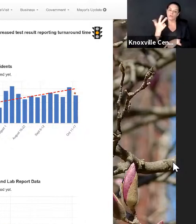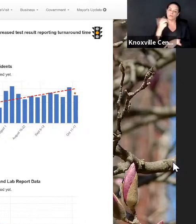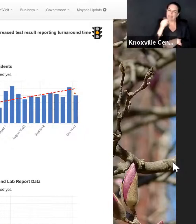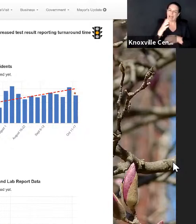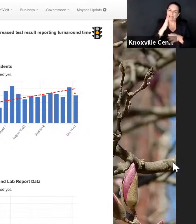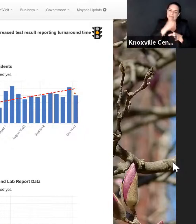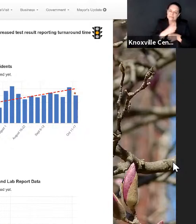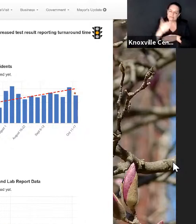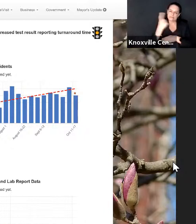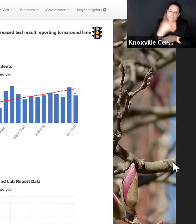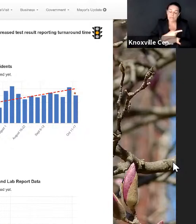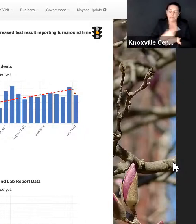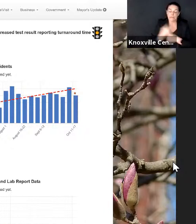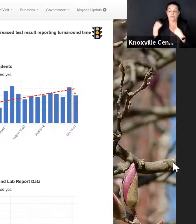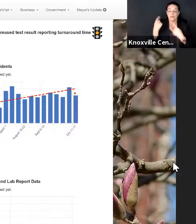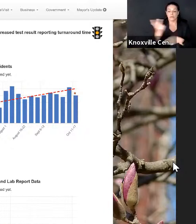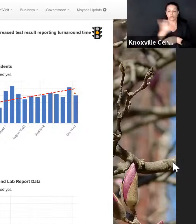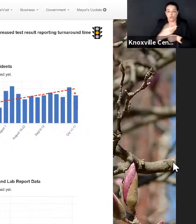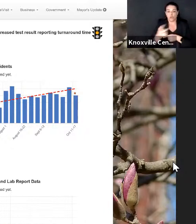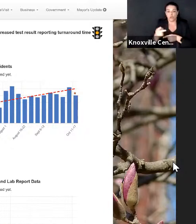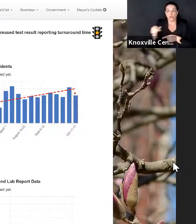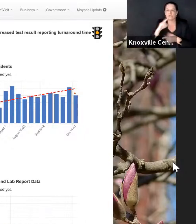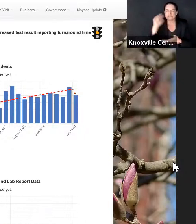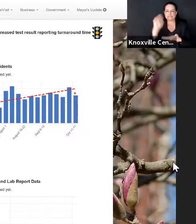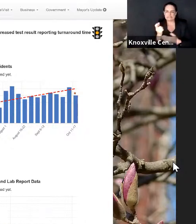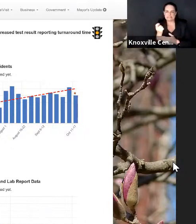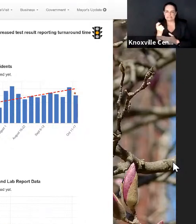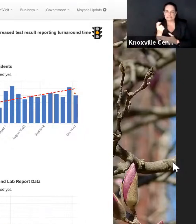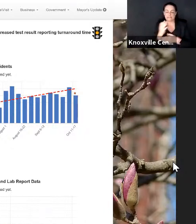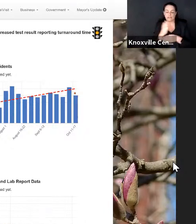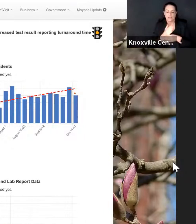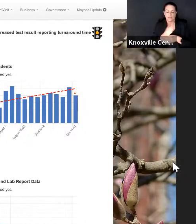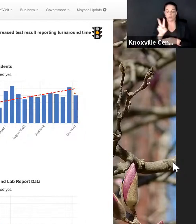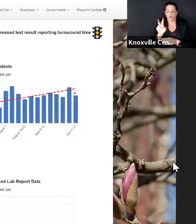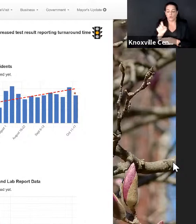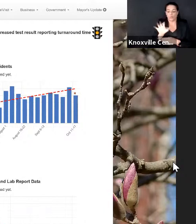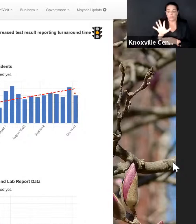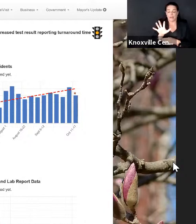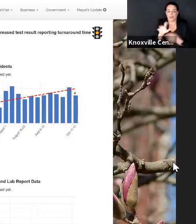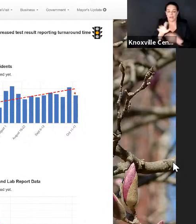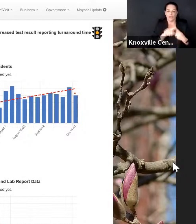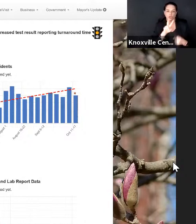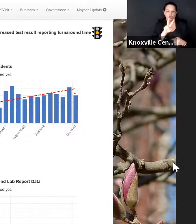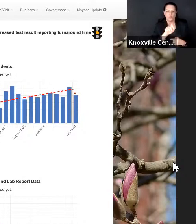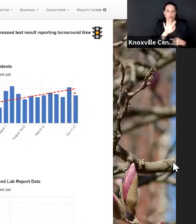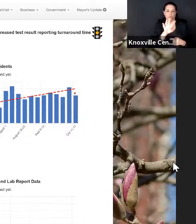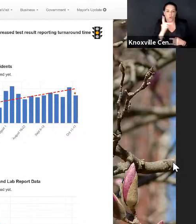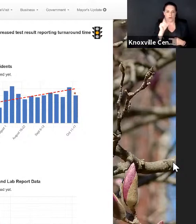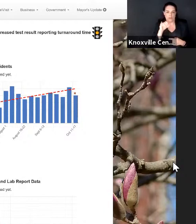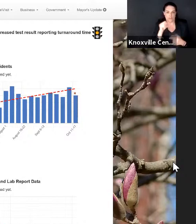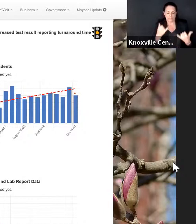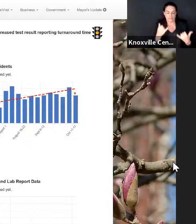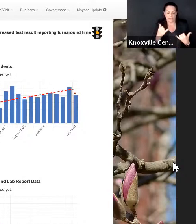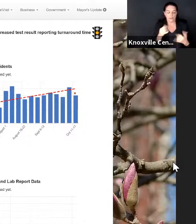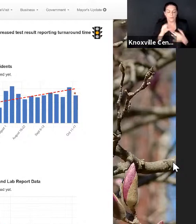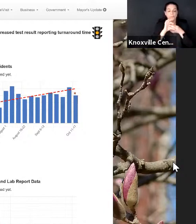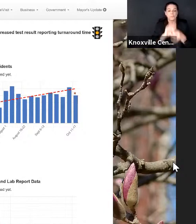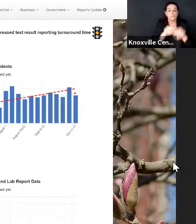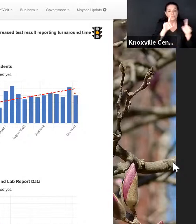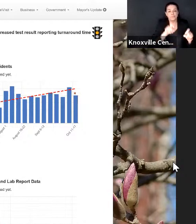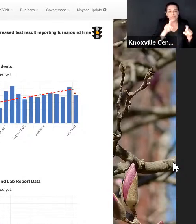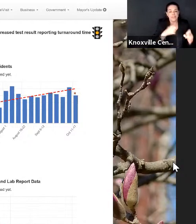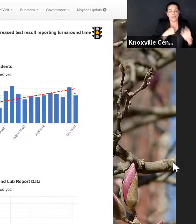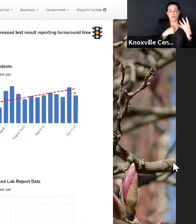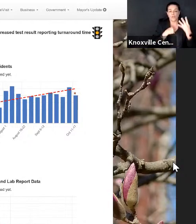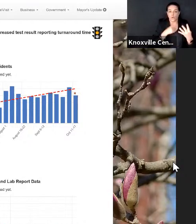2 weeks, lab turnaround time has gone down slightly from an average of 2.5 to 2.4 days. Regarding testing, we had 4